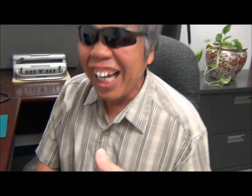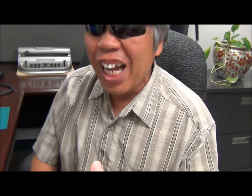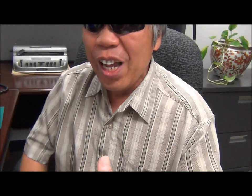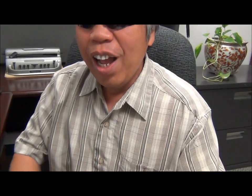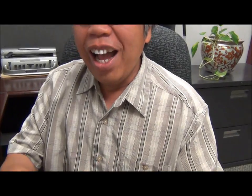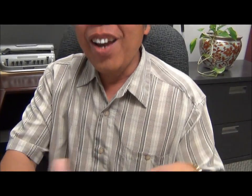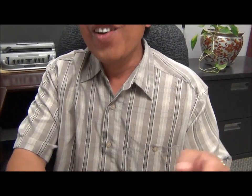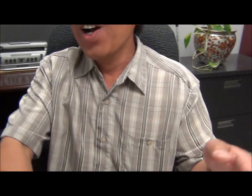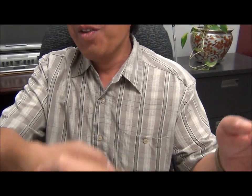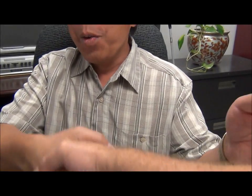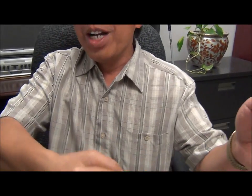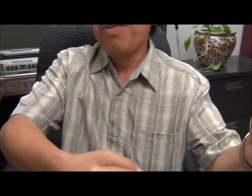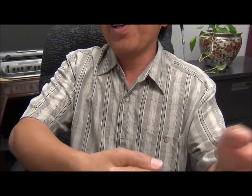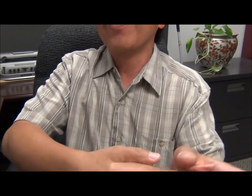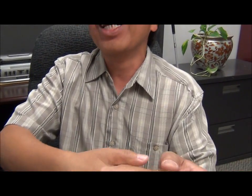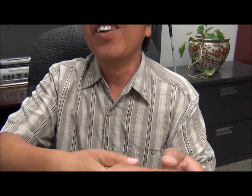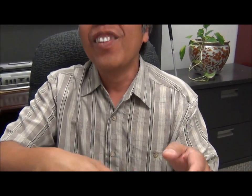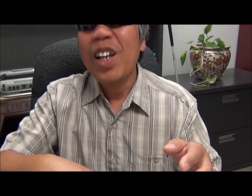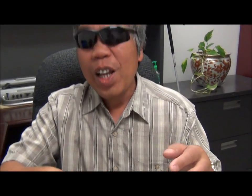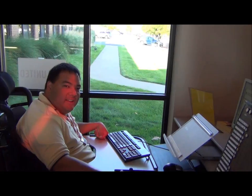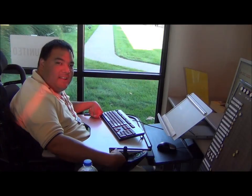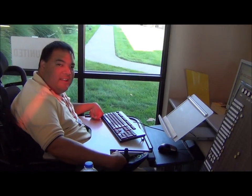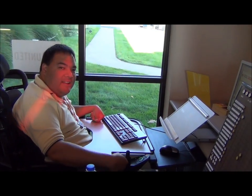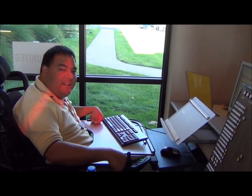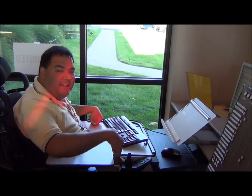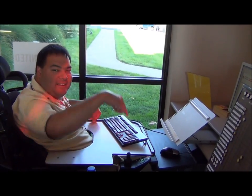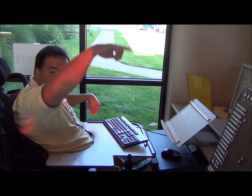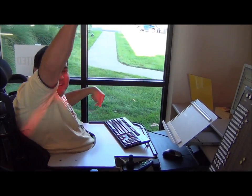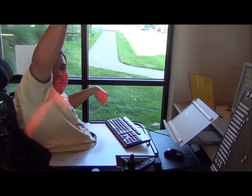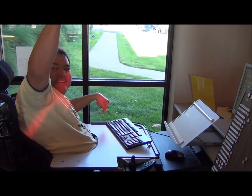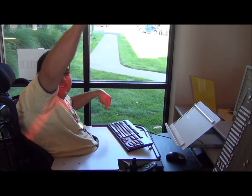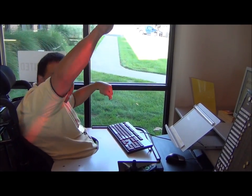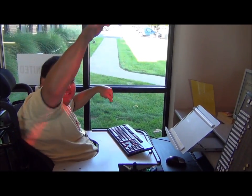can change in a moment. Life can